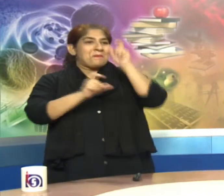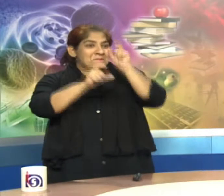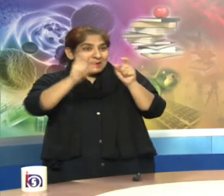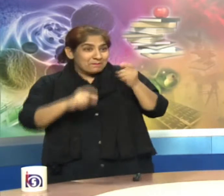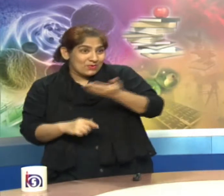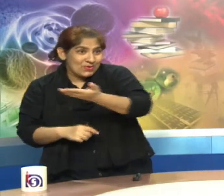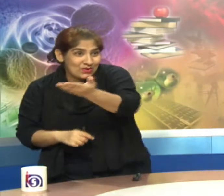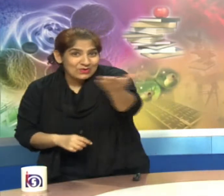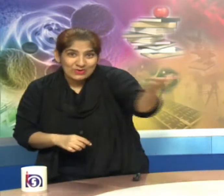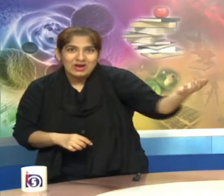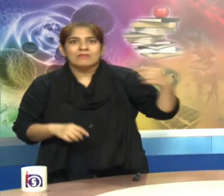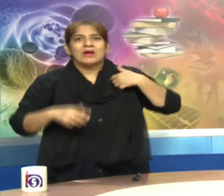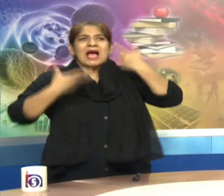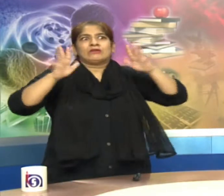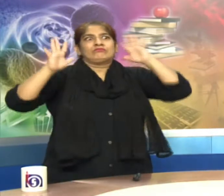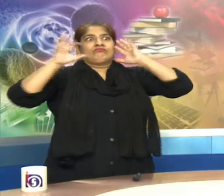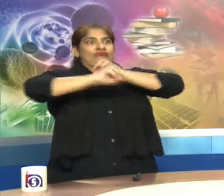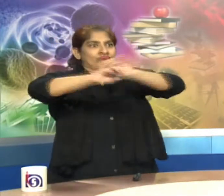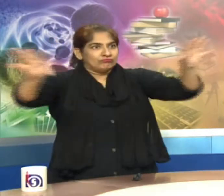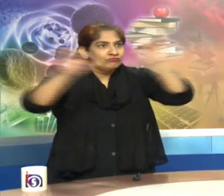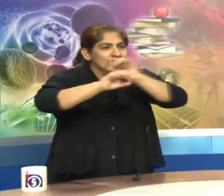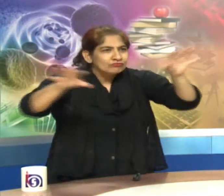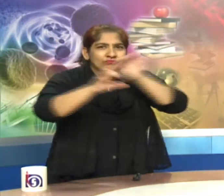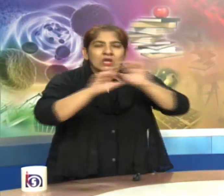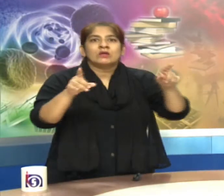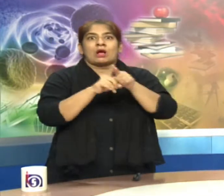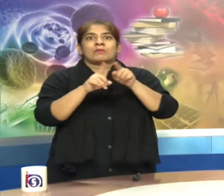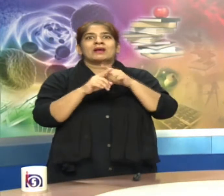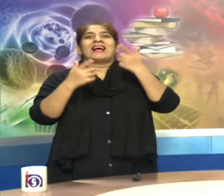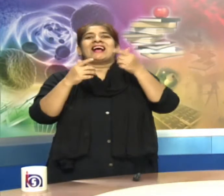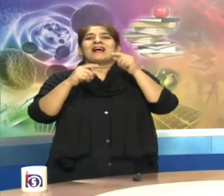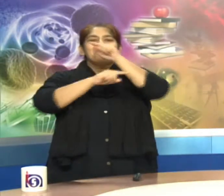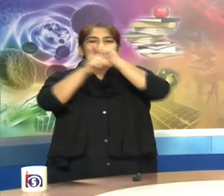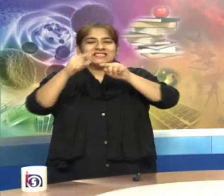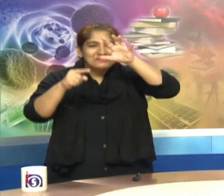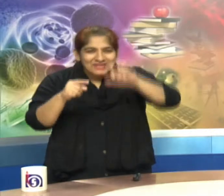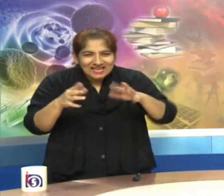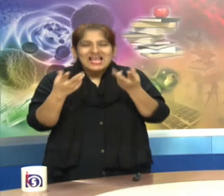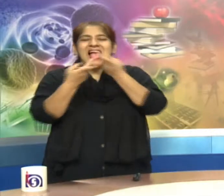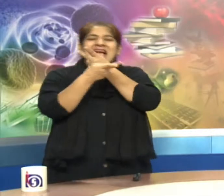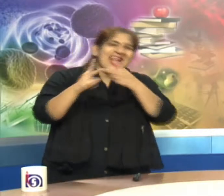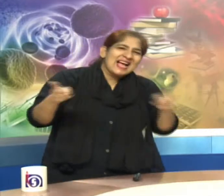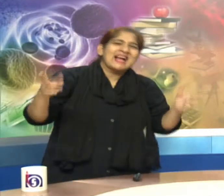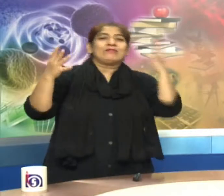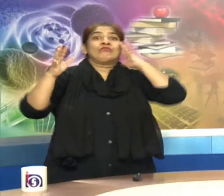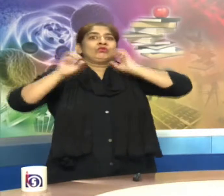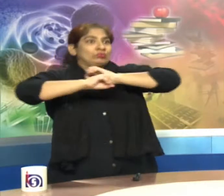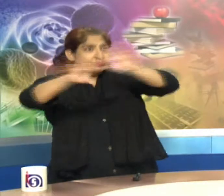The first objective is it gives information to the customers